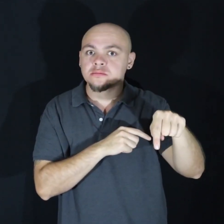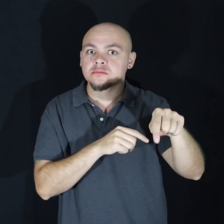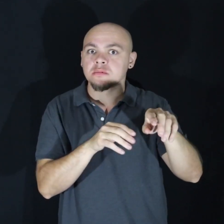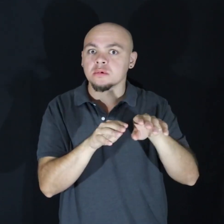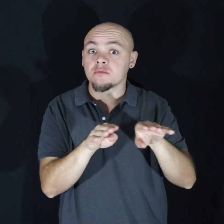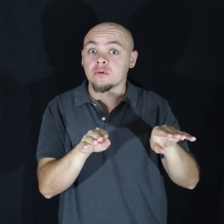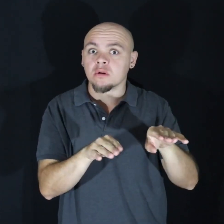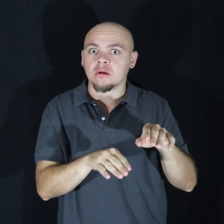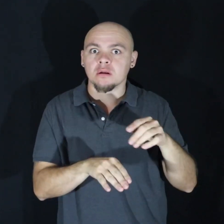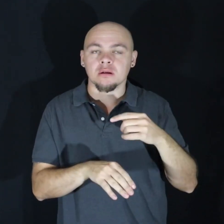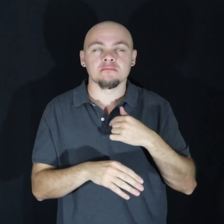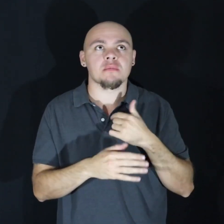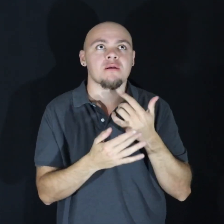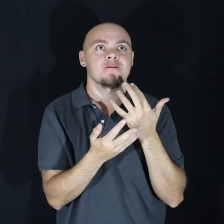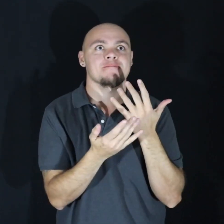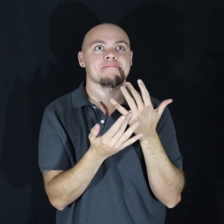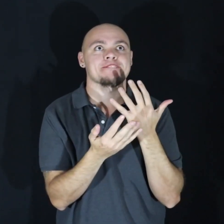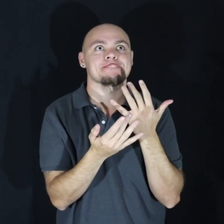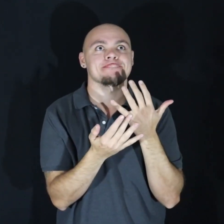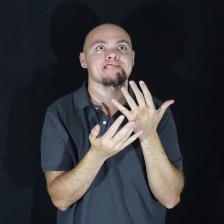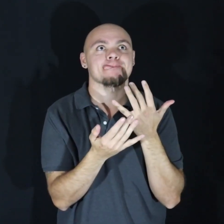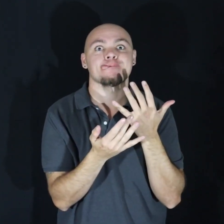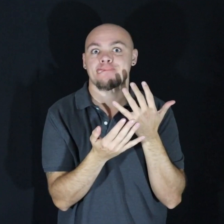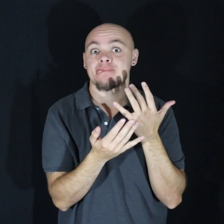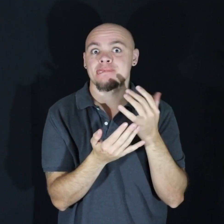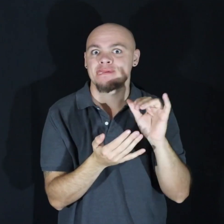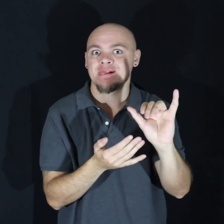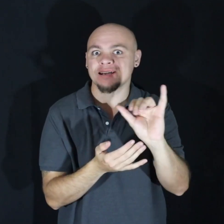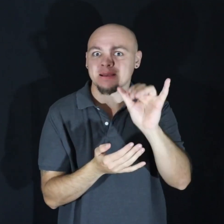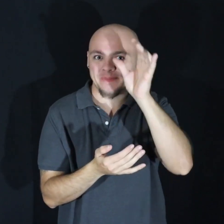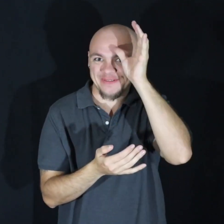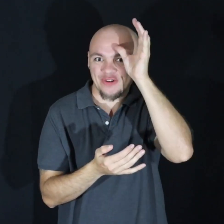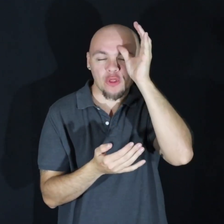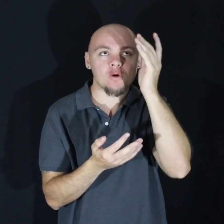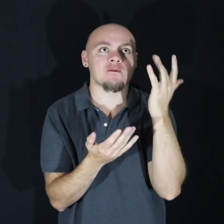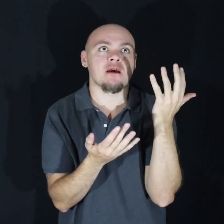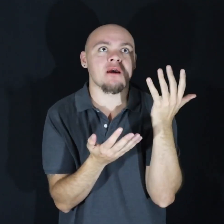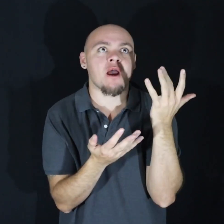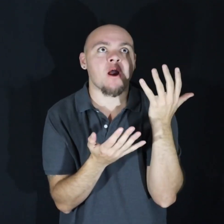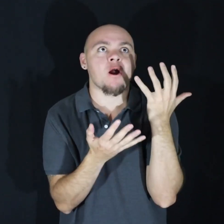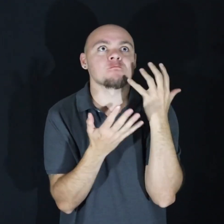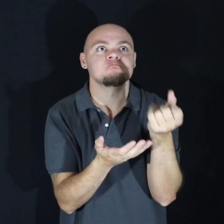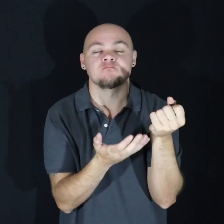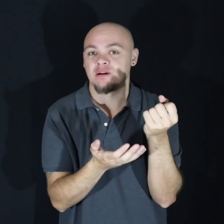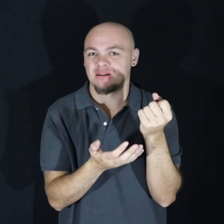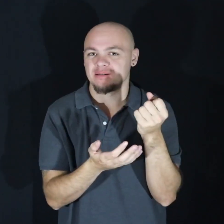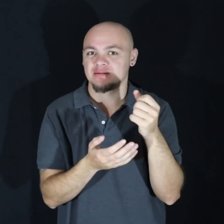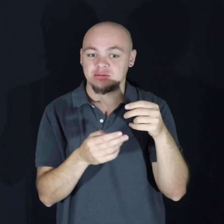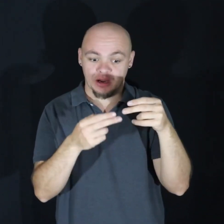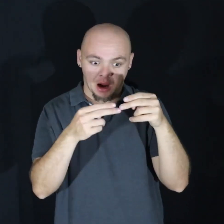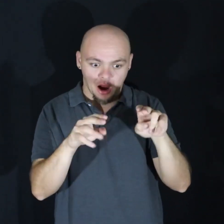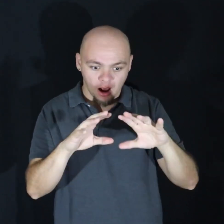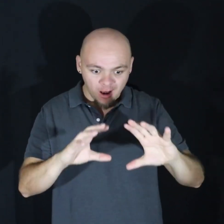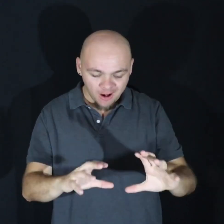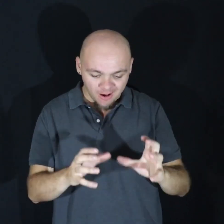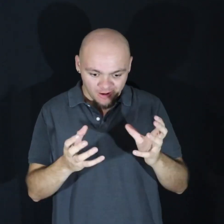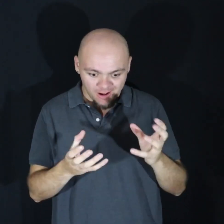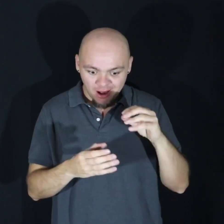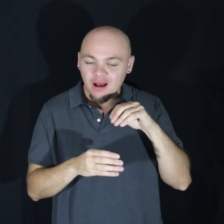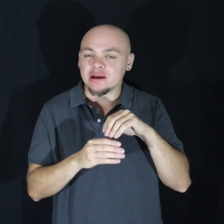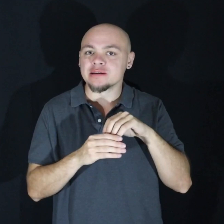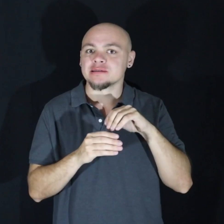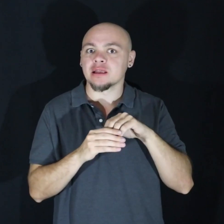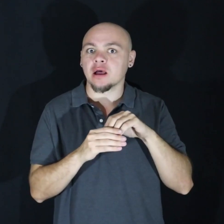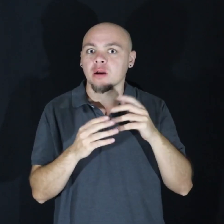ground, I'm waiting above it like an expectant father. The egg cracks open, and